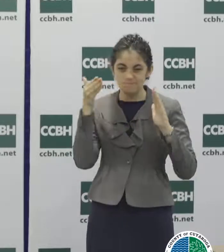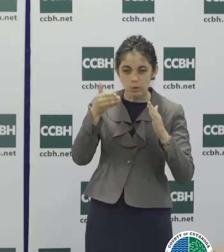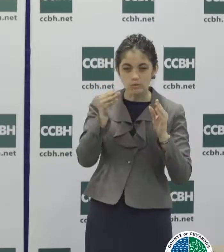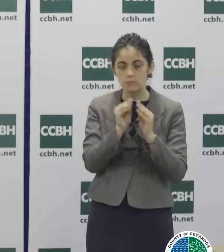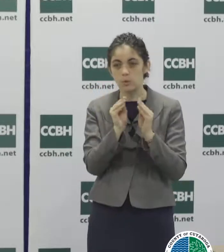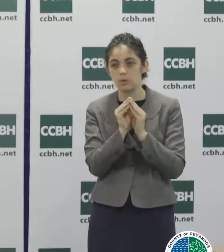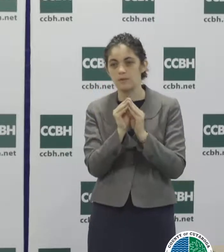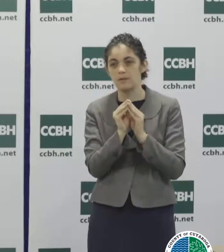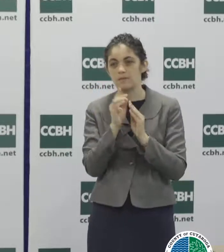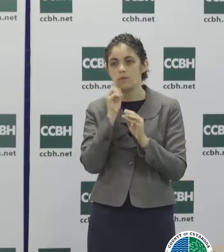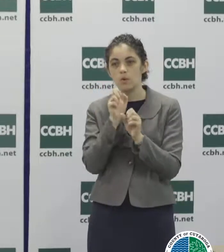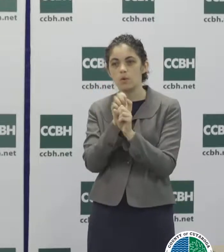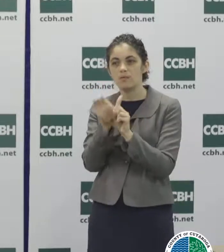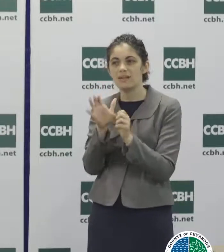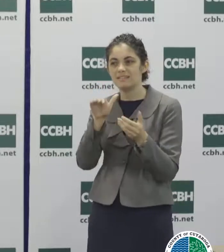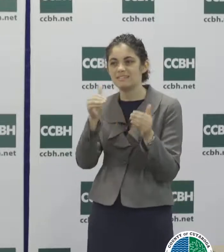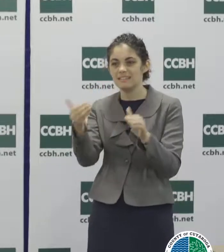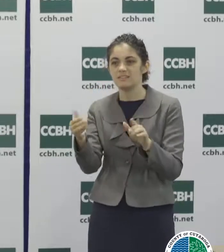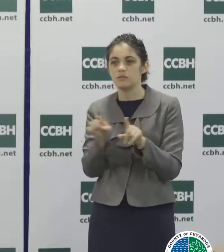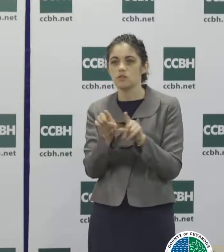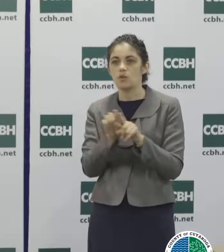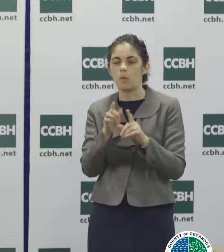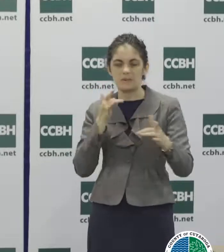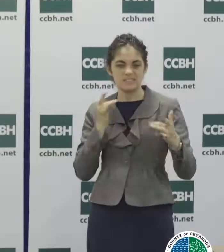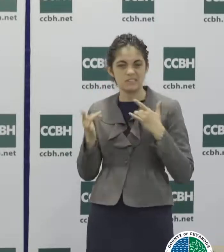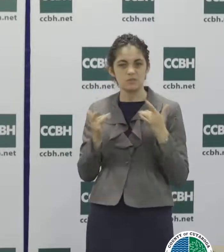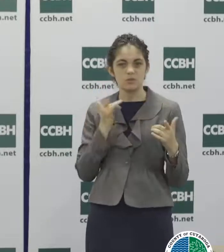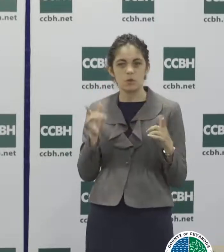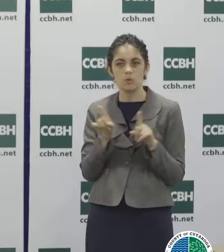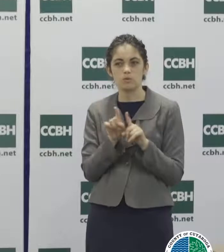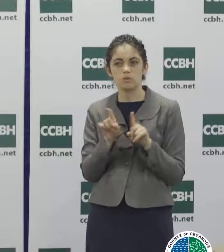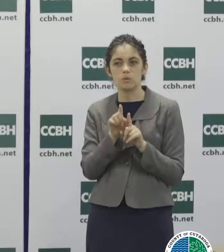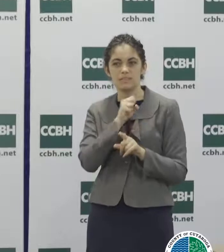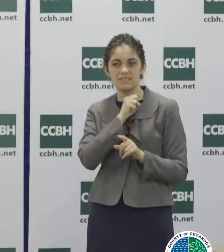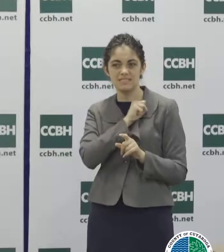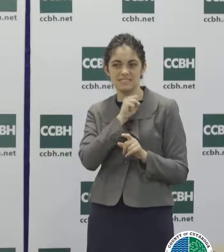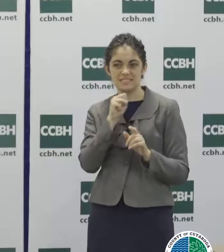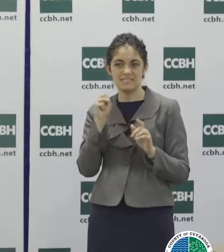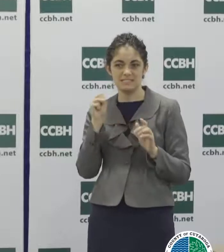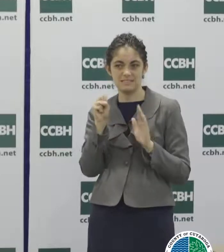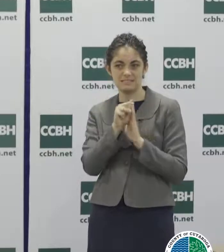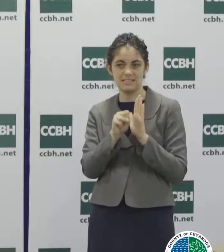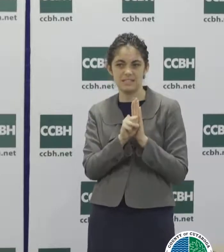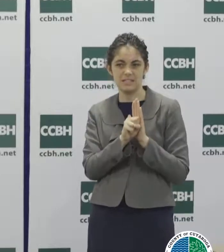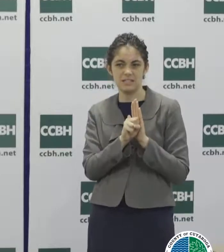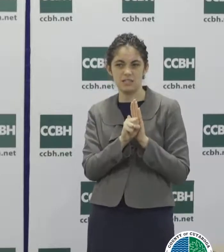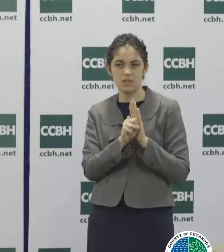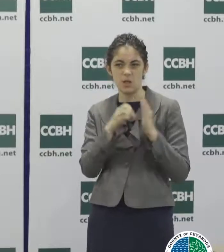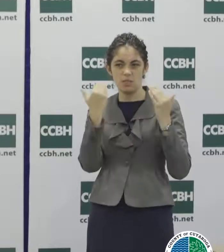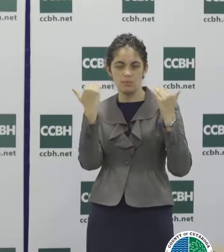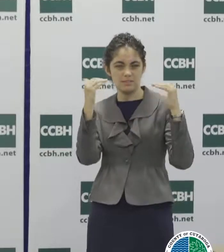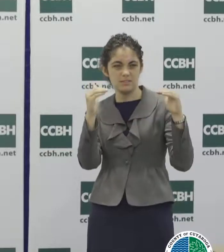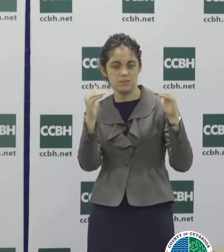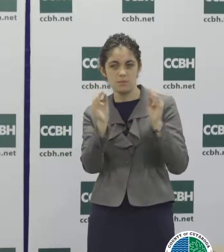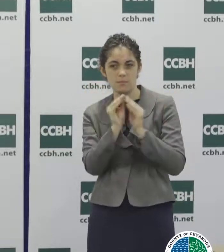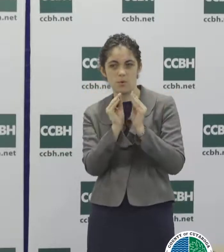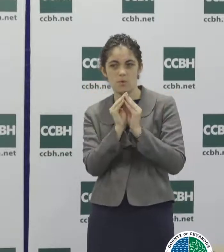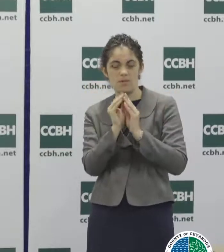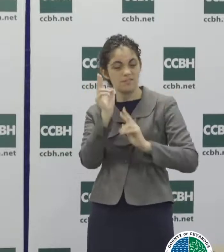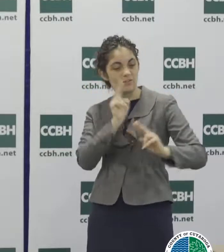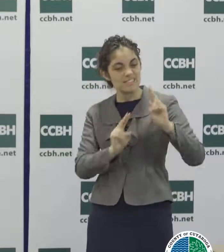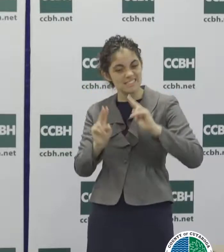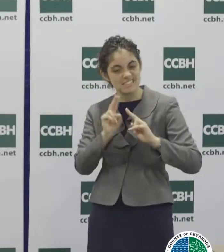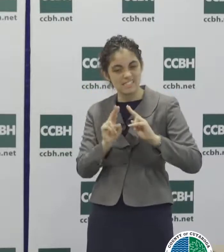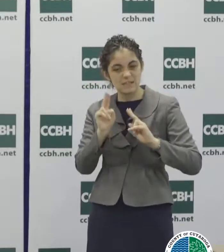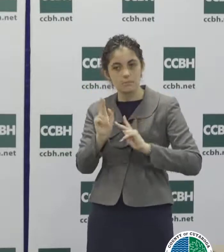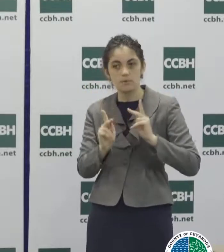candidate for coronavirus and deaths, what are the concerns as the state looks to loosen the restrictions as far as visitation and